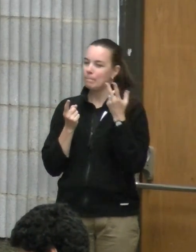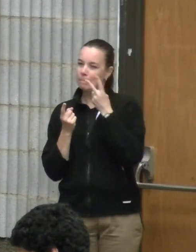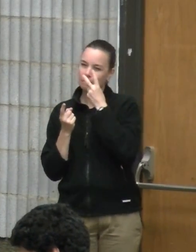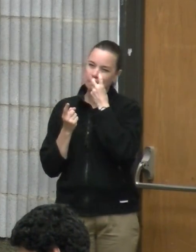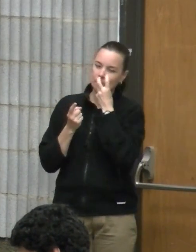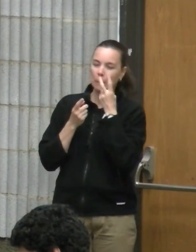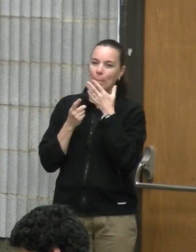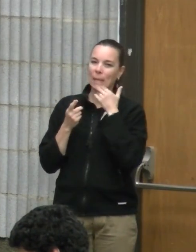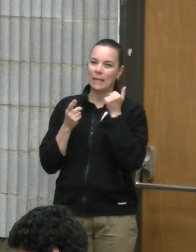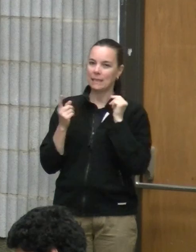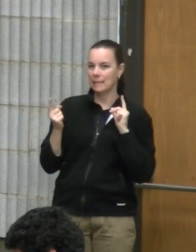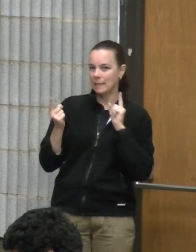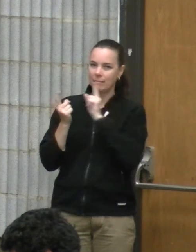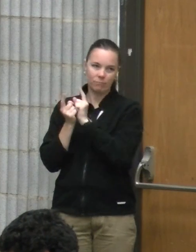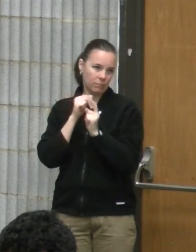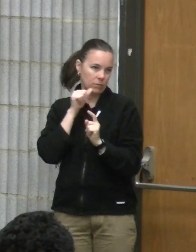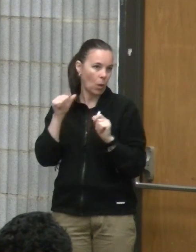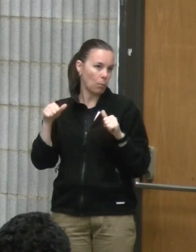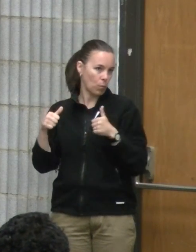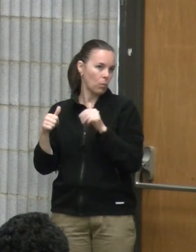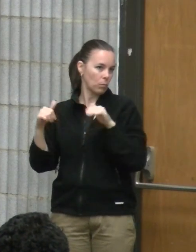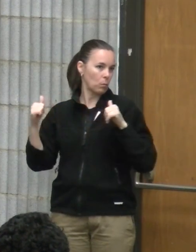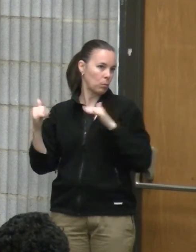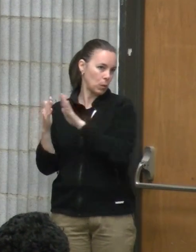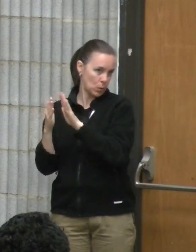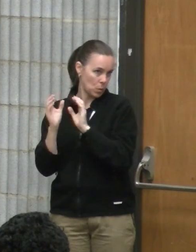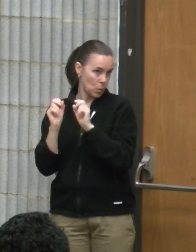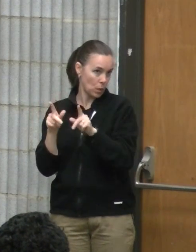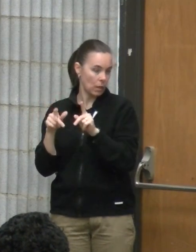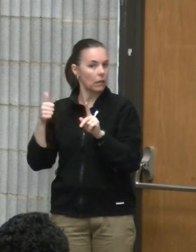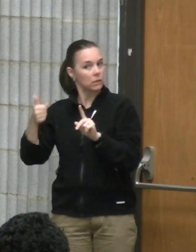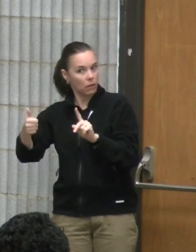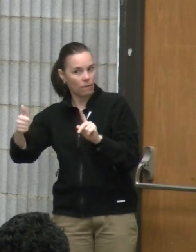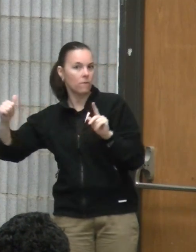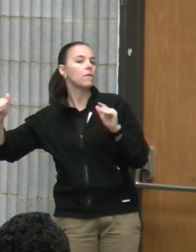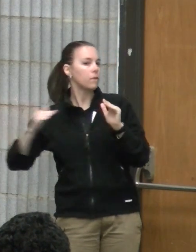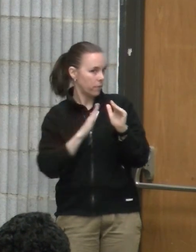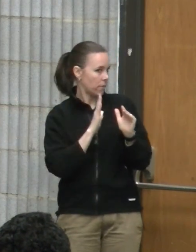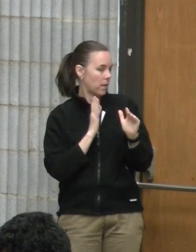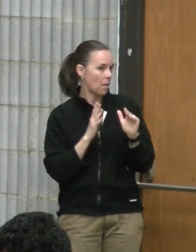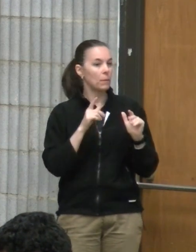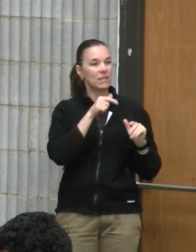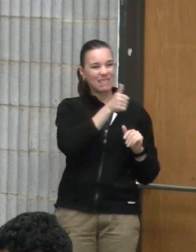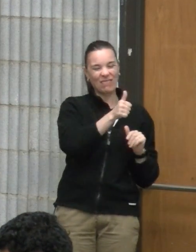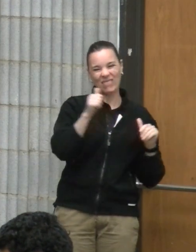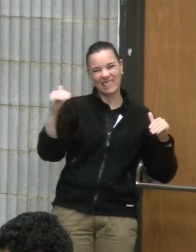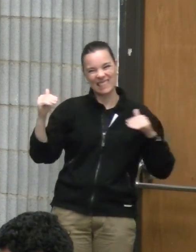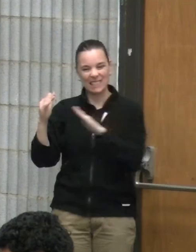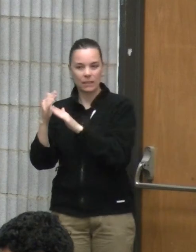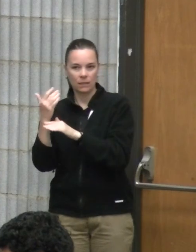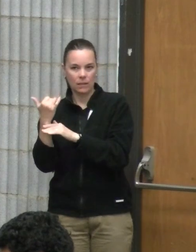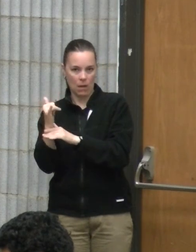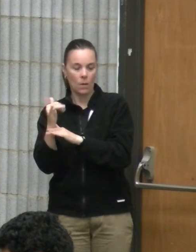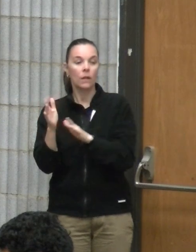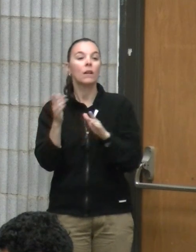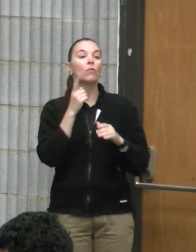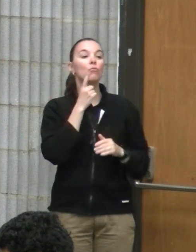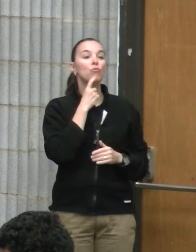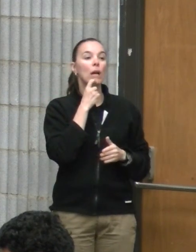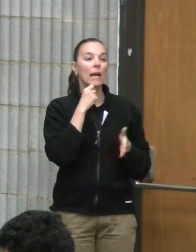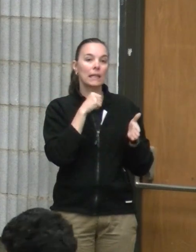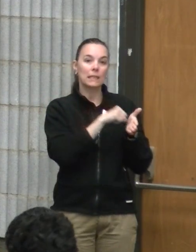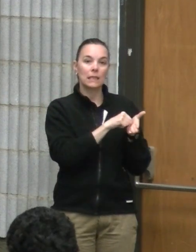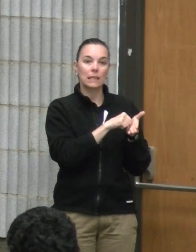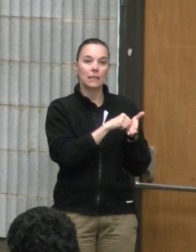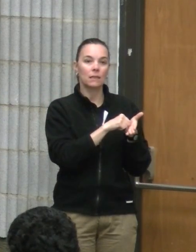probably best that you don't approach them without them approaching you first. And a person wearing a red sticker on their badge is indicating that they don't want to talk